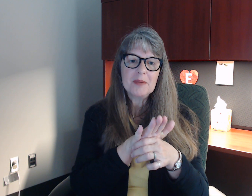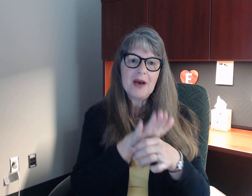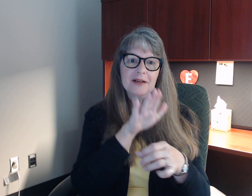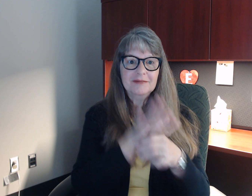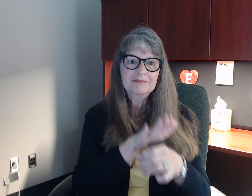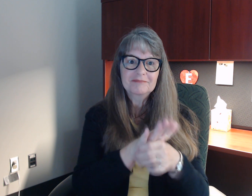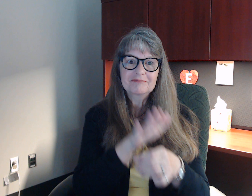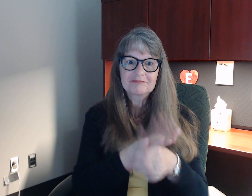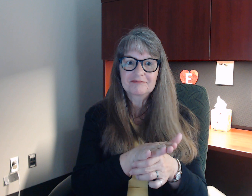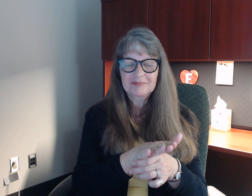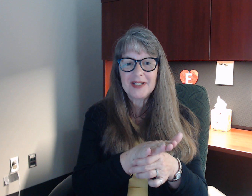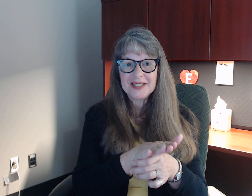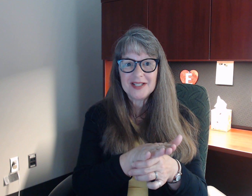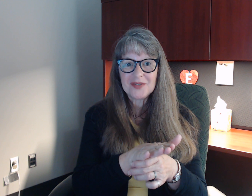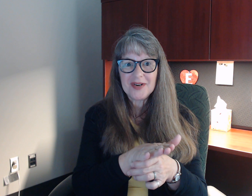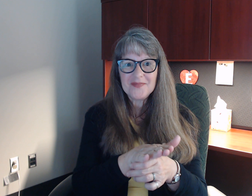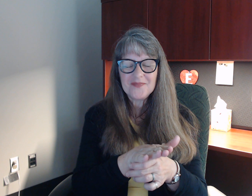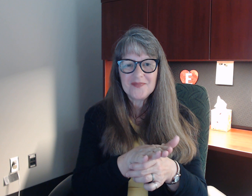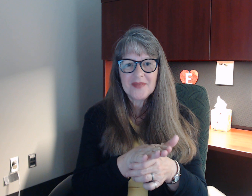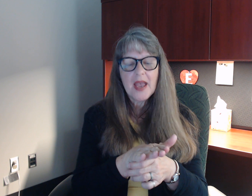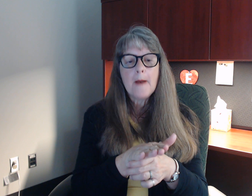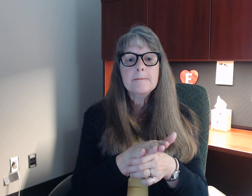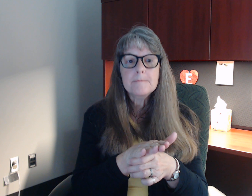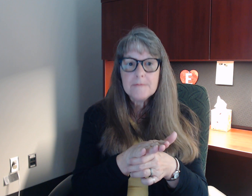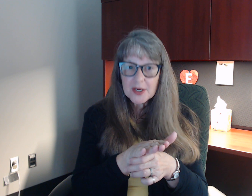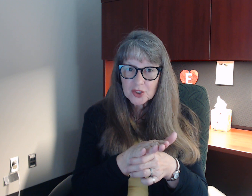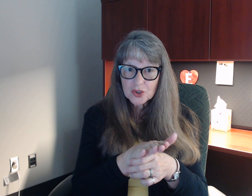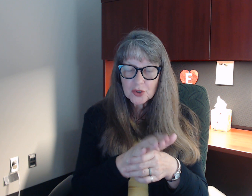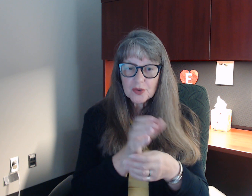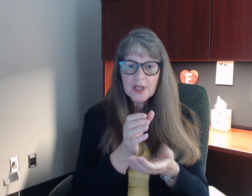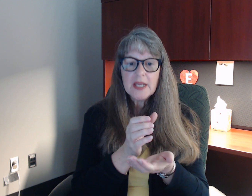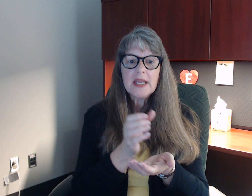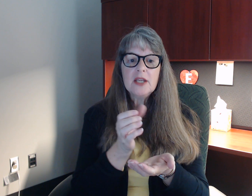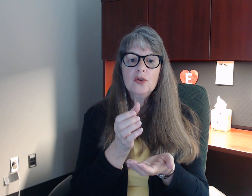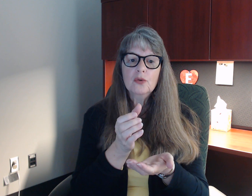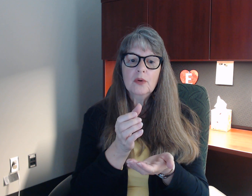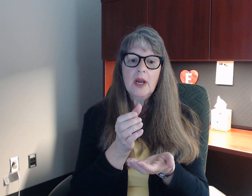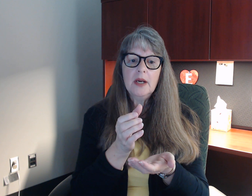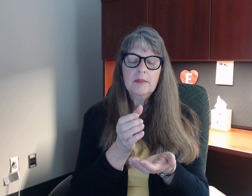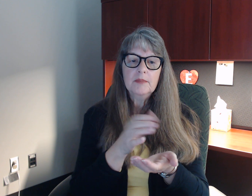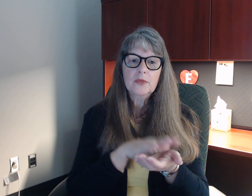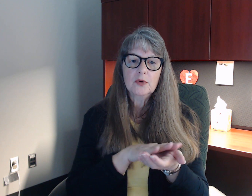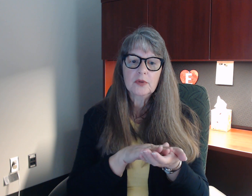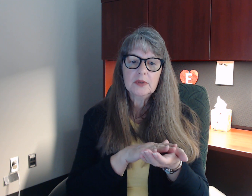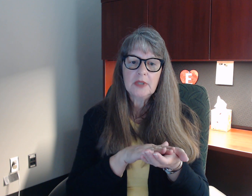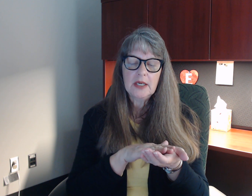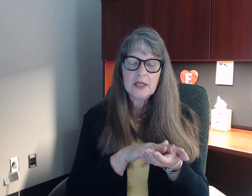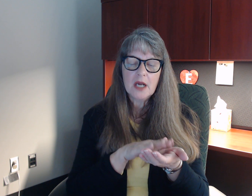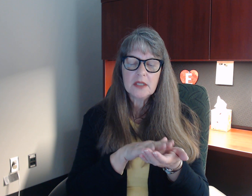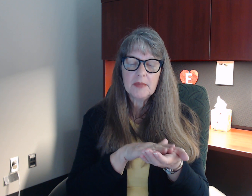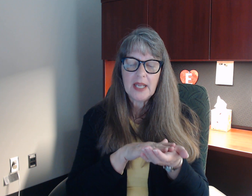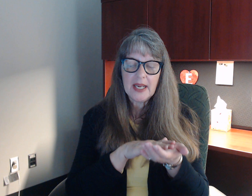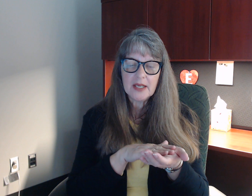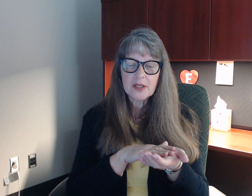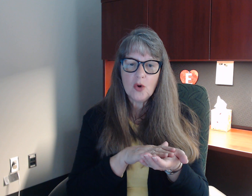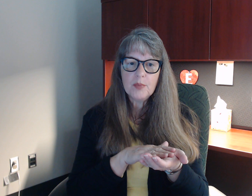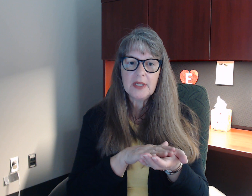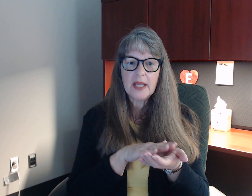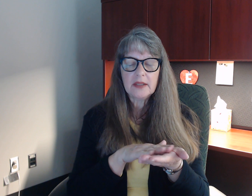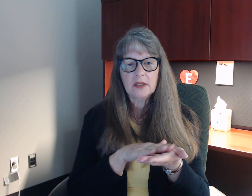bottle. Makes sense, right? Mustard, your non-dominant hand is open like a